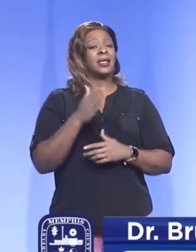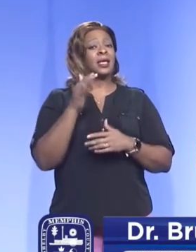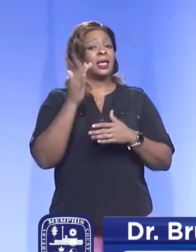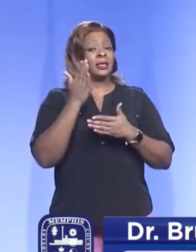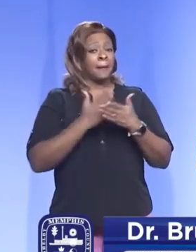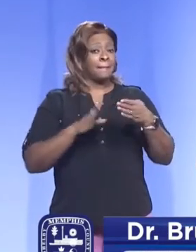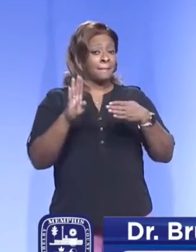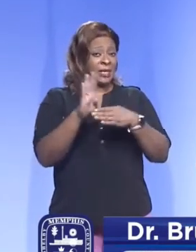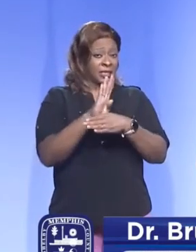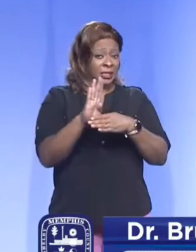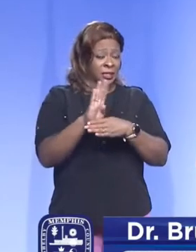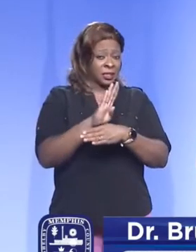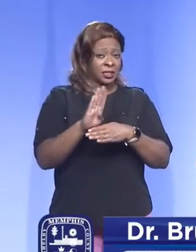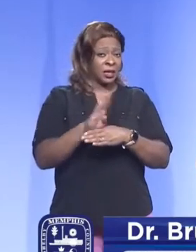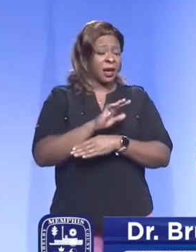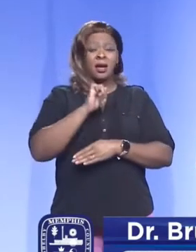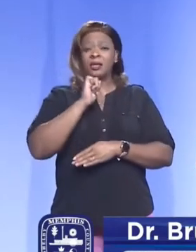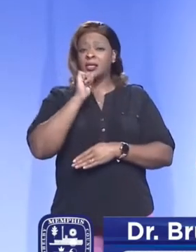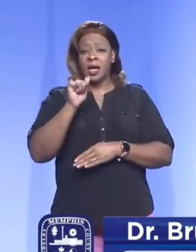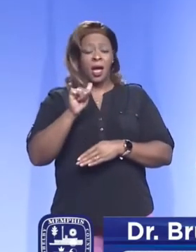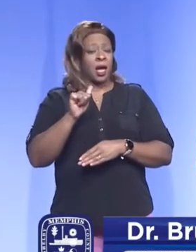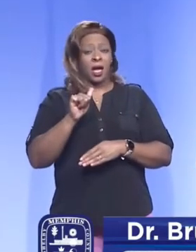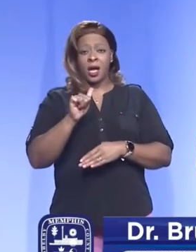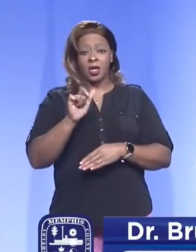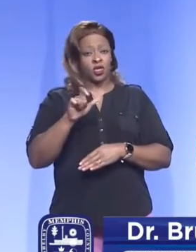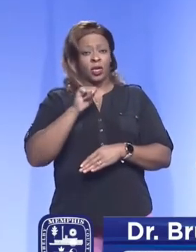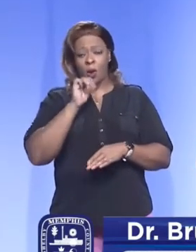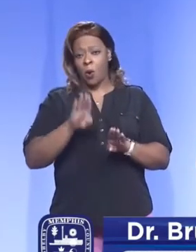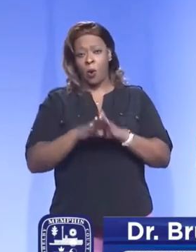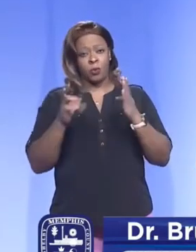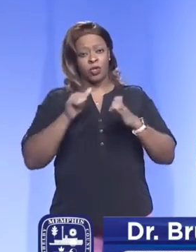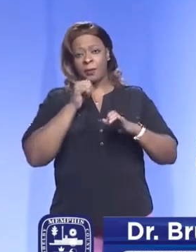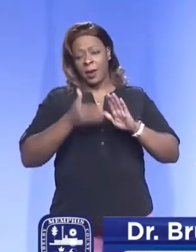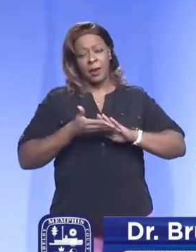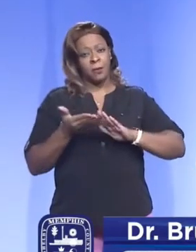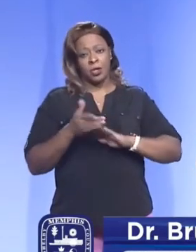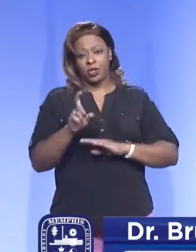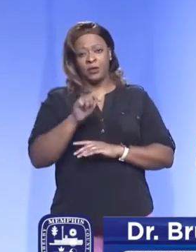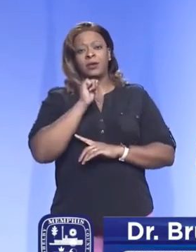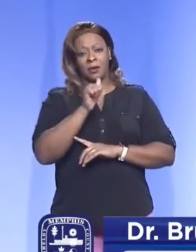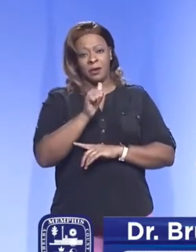businesses are not open and should not be operating: